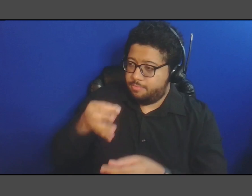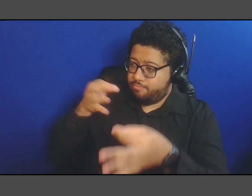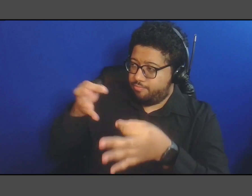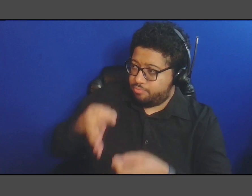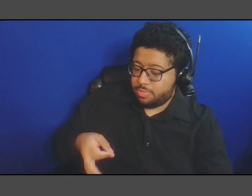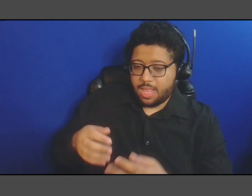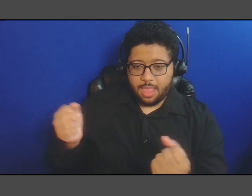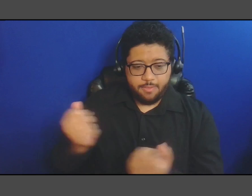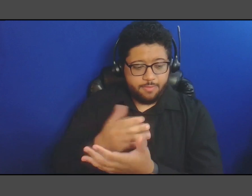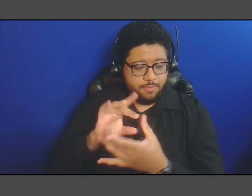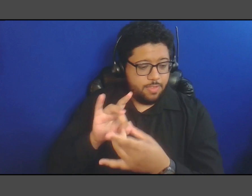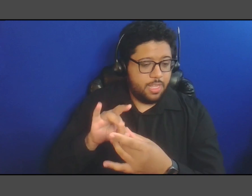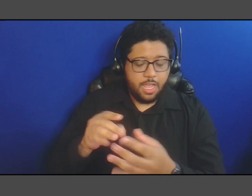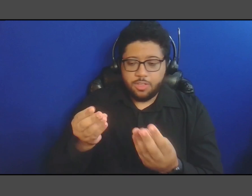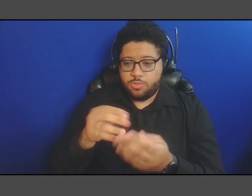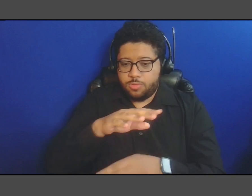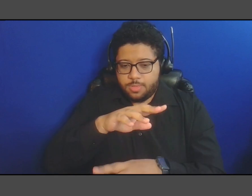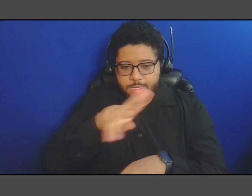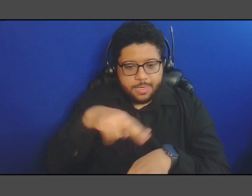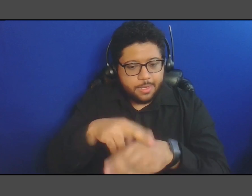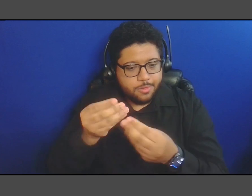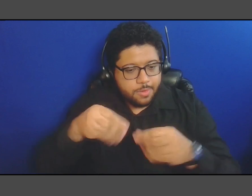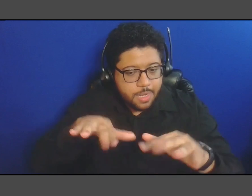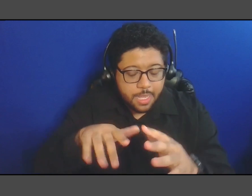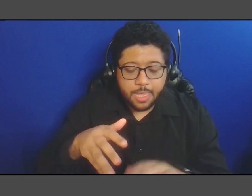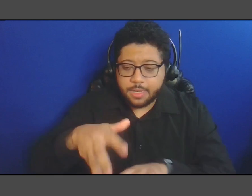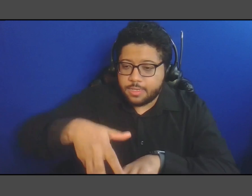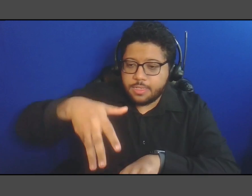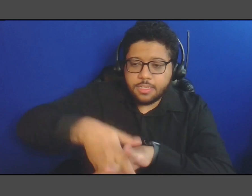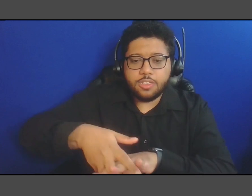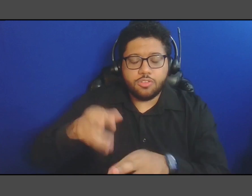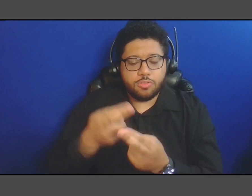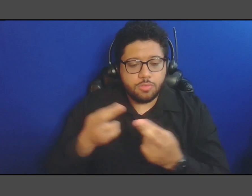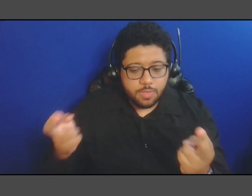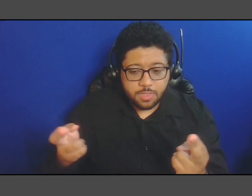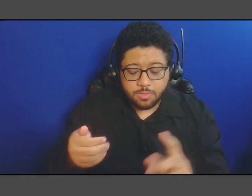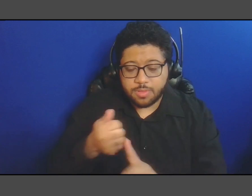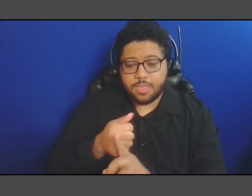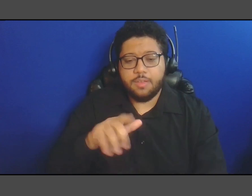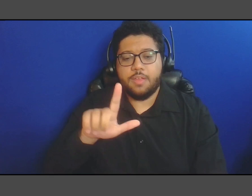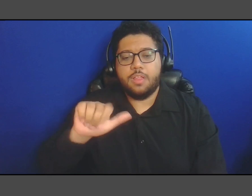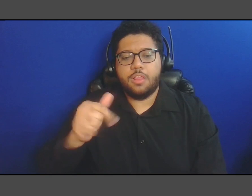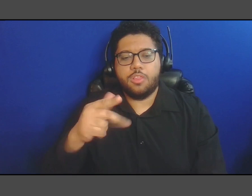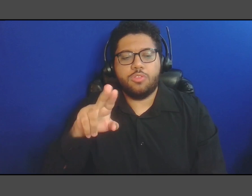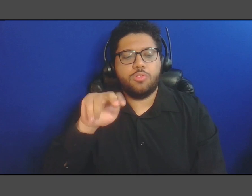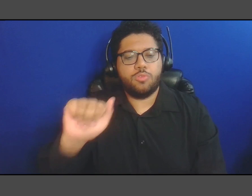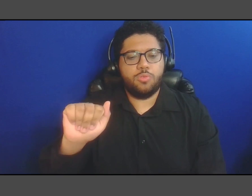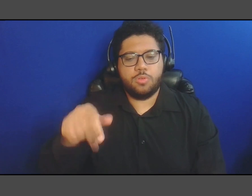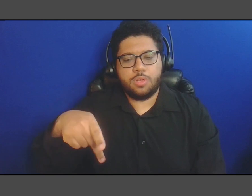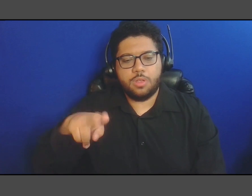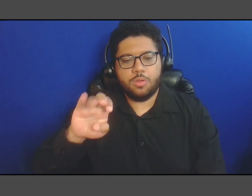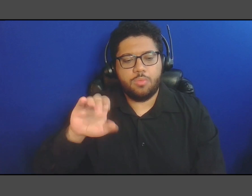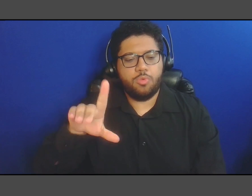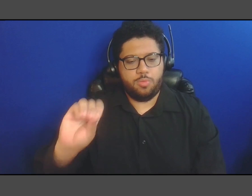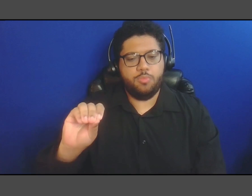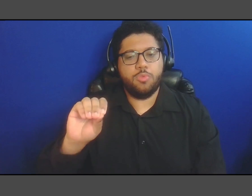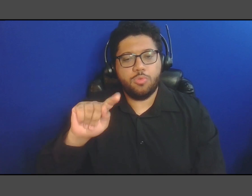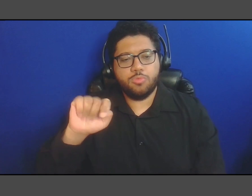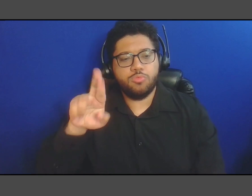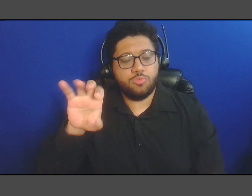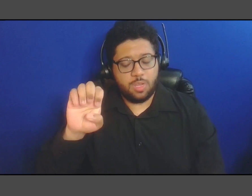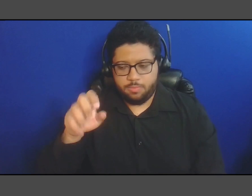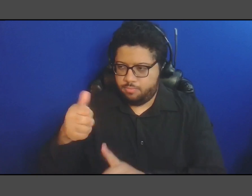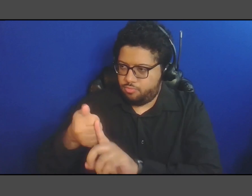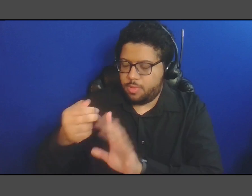affairs. A member of the Laguna Pueblo tribe, she is among the first Native American women to serve in the United States